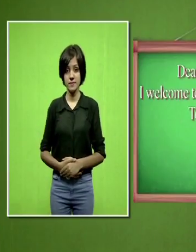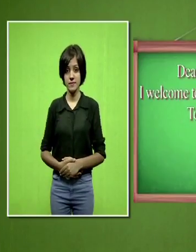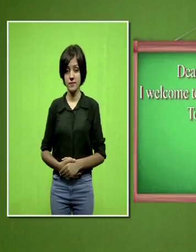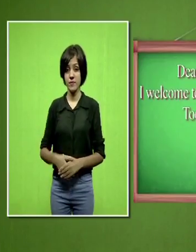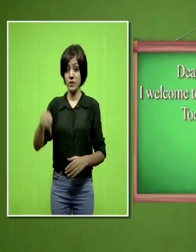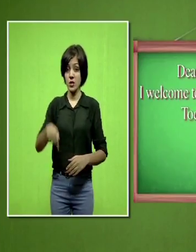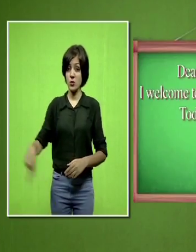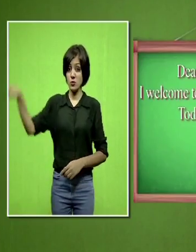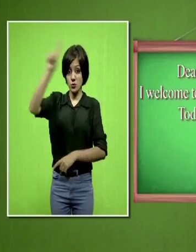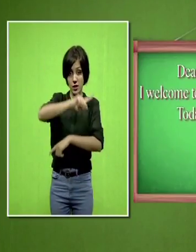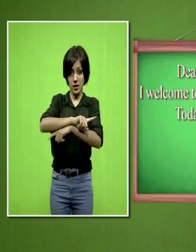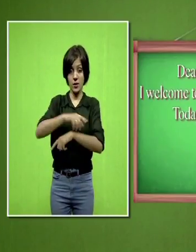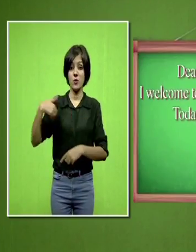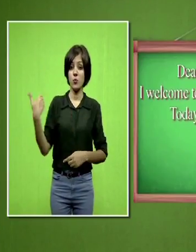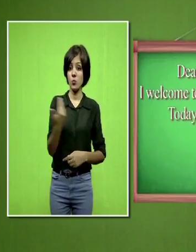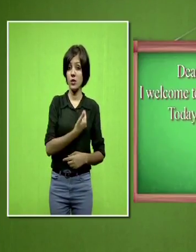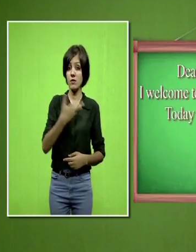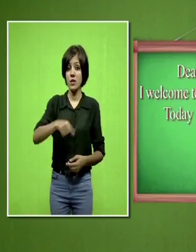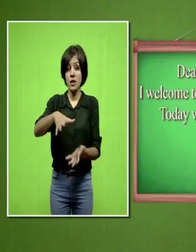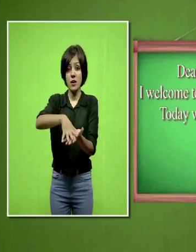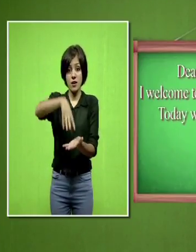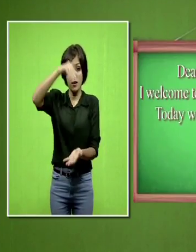Today we will learn alphabets.